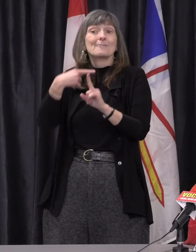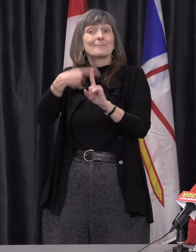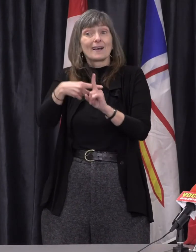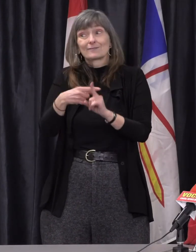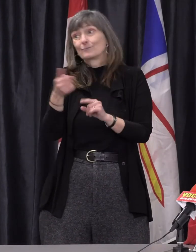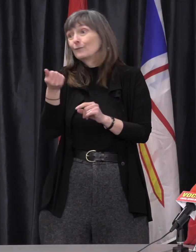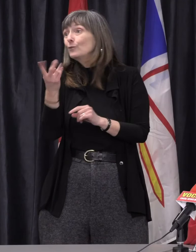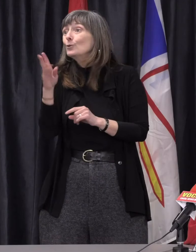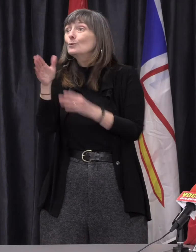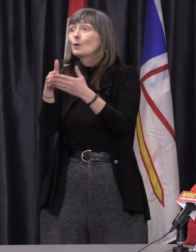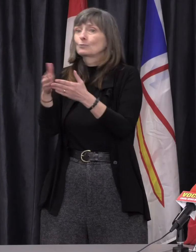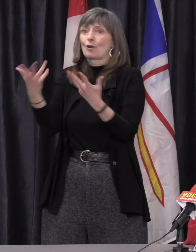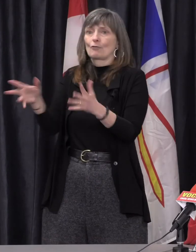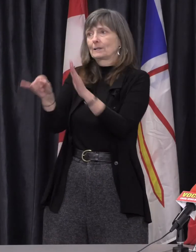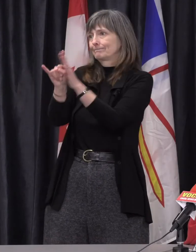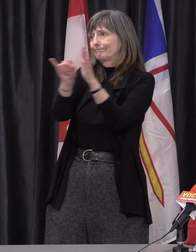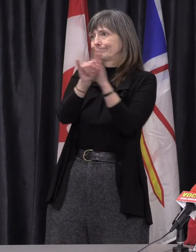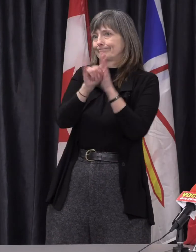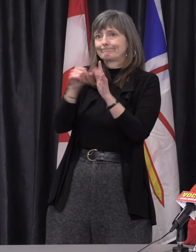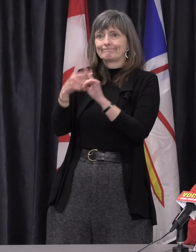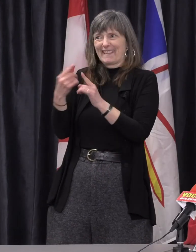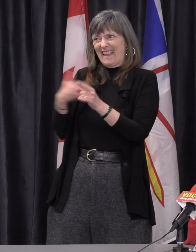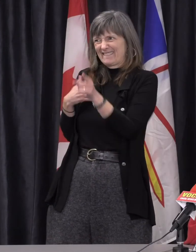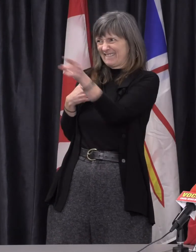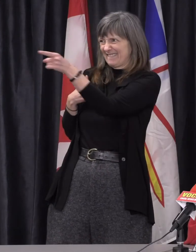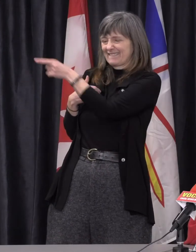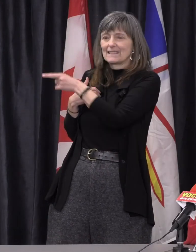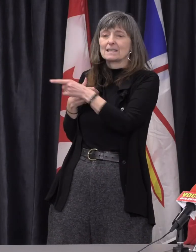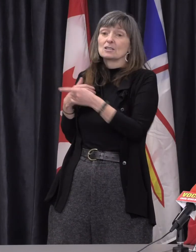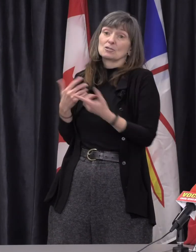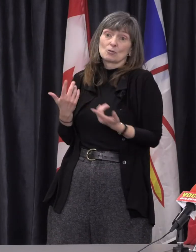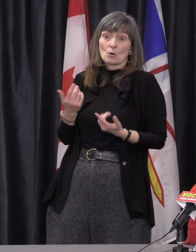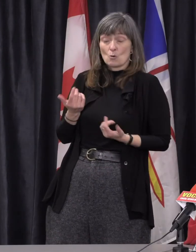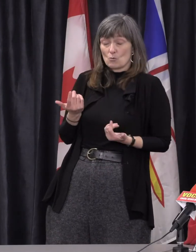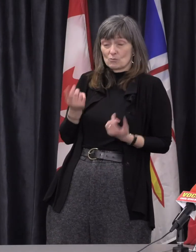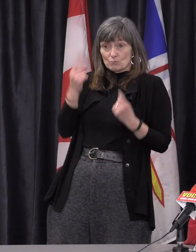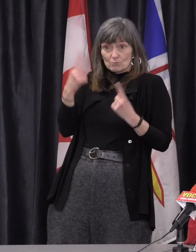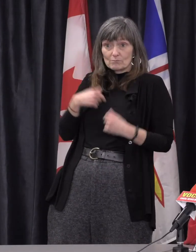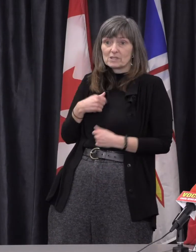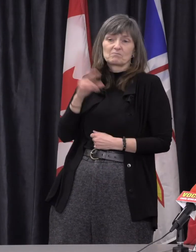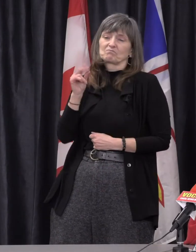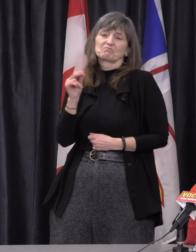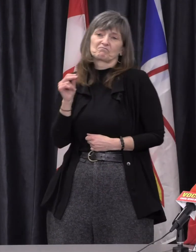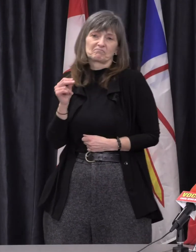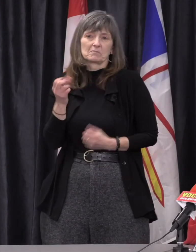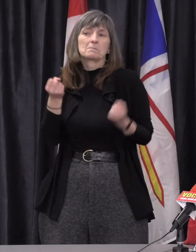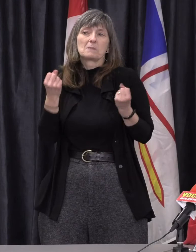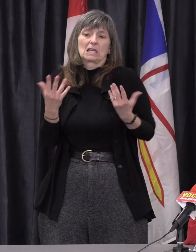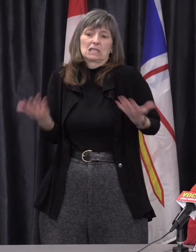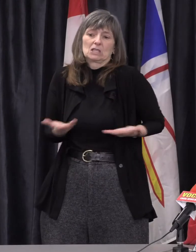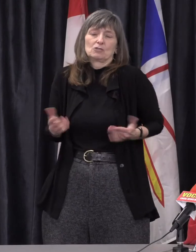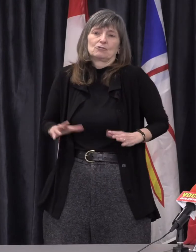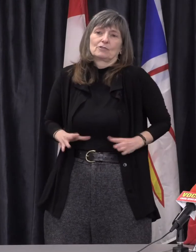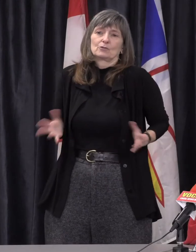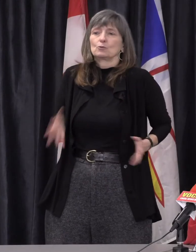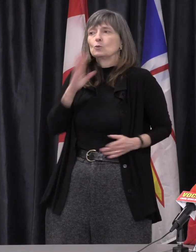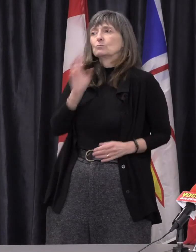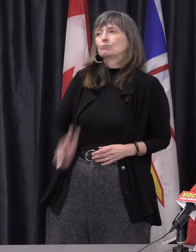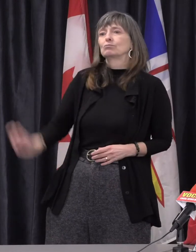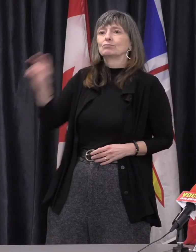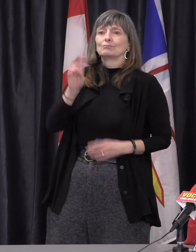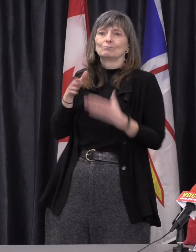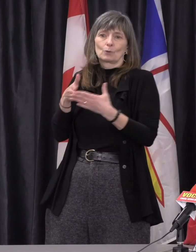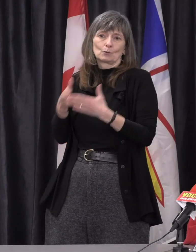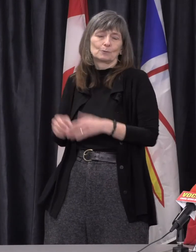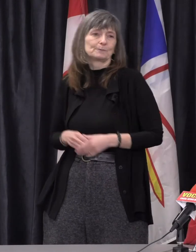had positive cases, so I would not be surprised to see more positive cases in those circumstances.